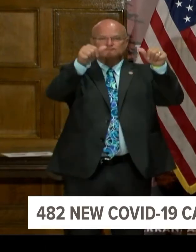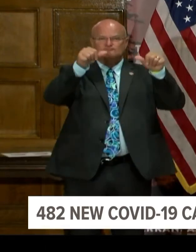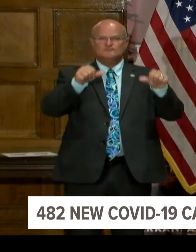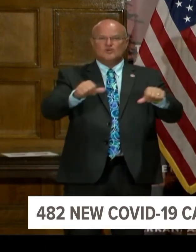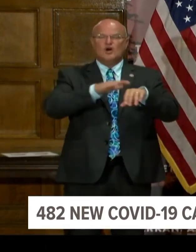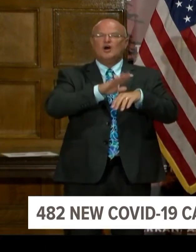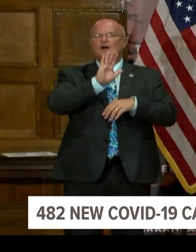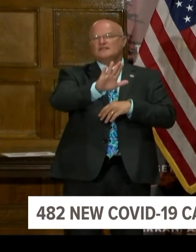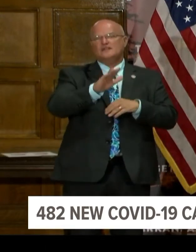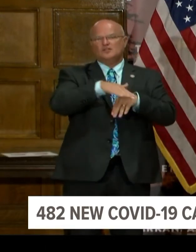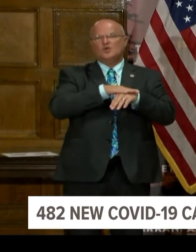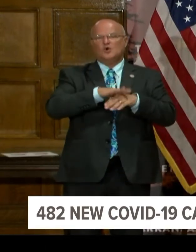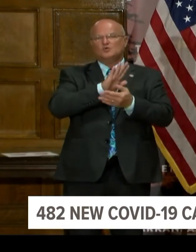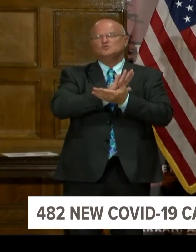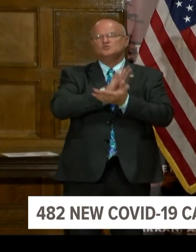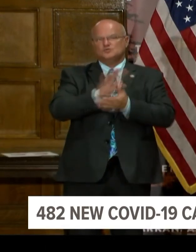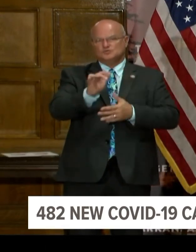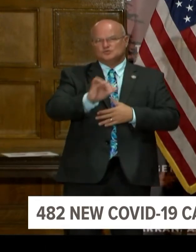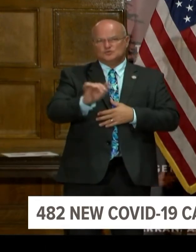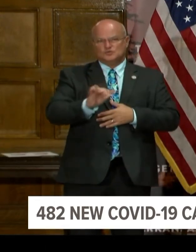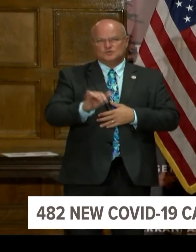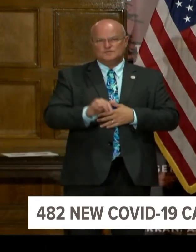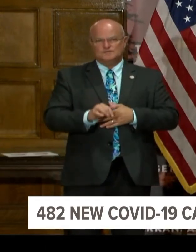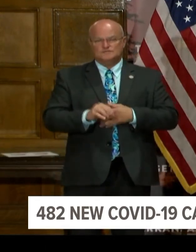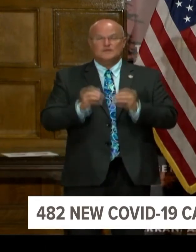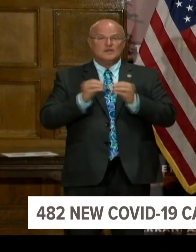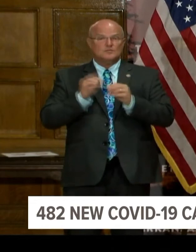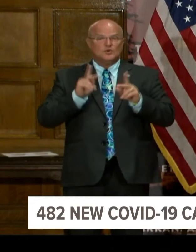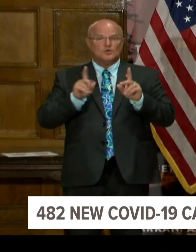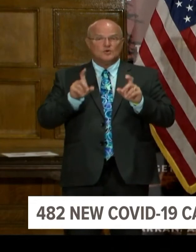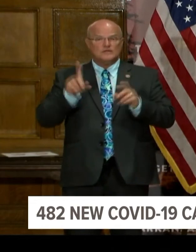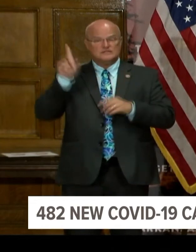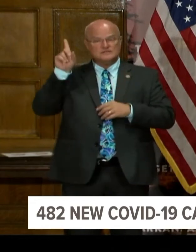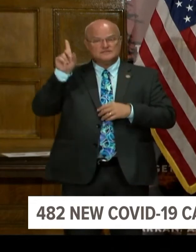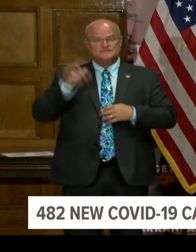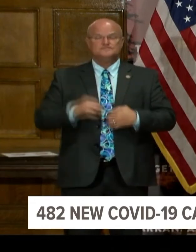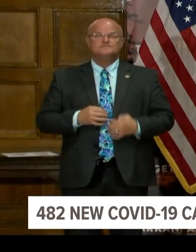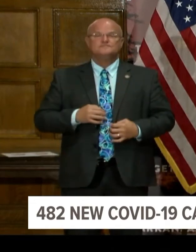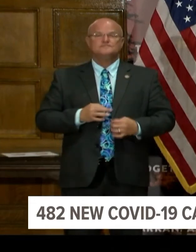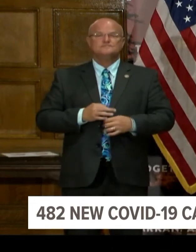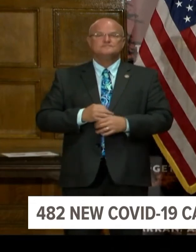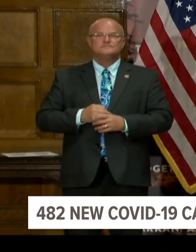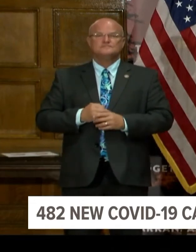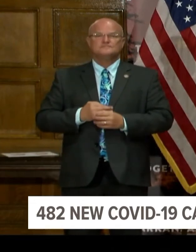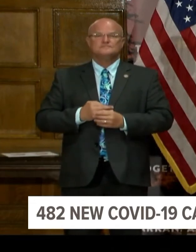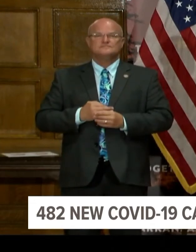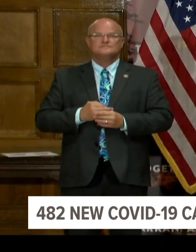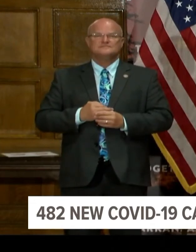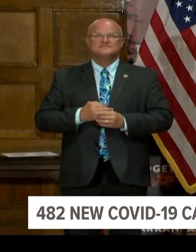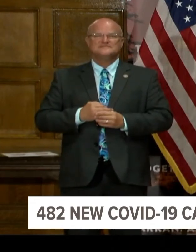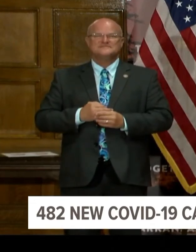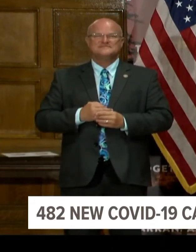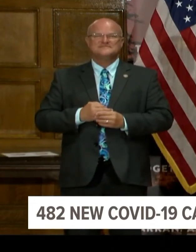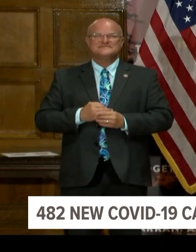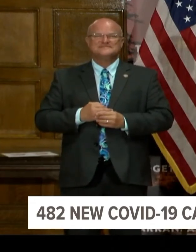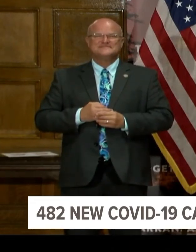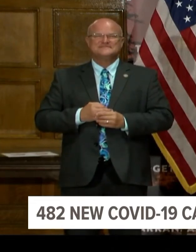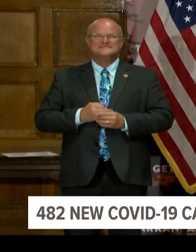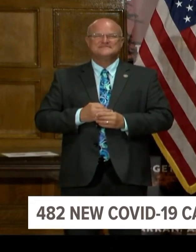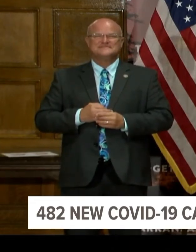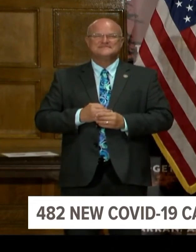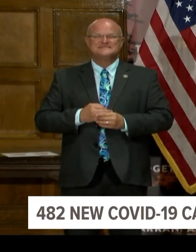data on their local schools as well. Any other question? Hey, Governor, this is Josh White at